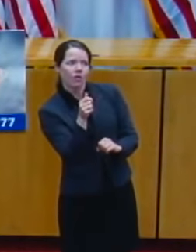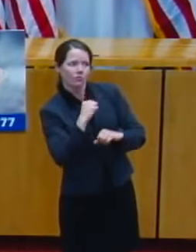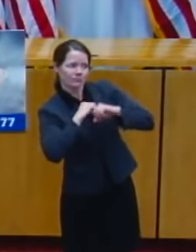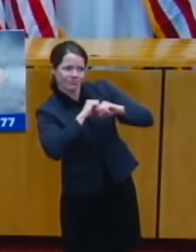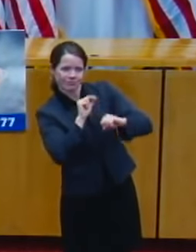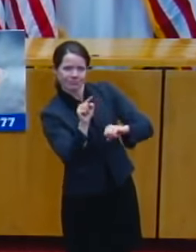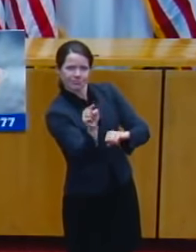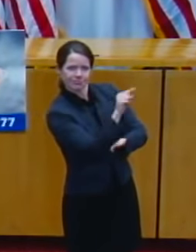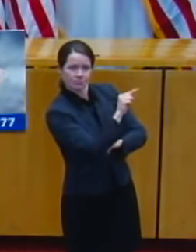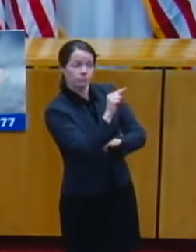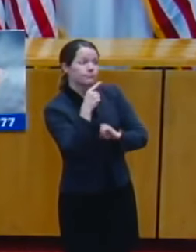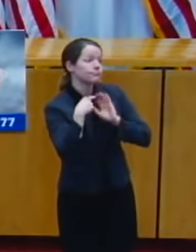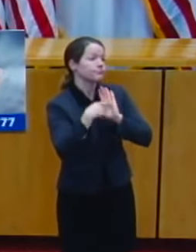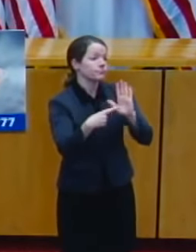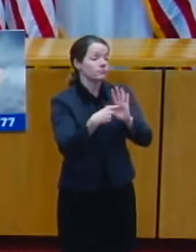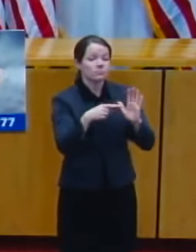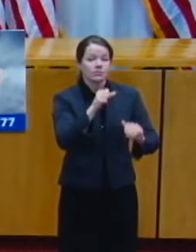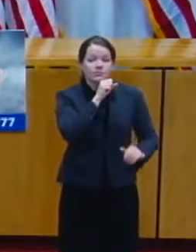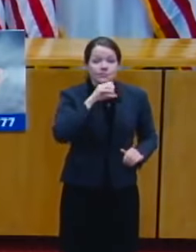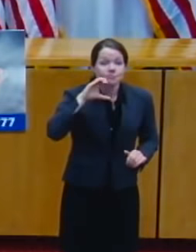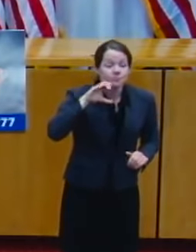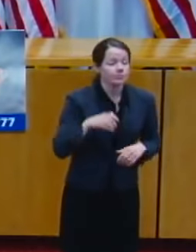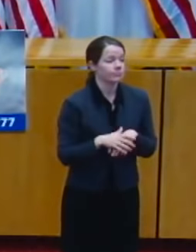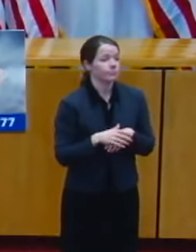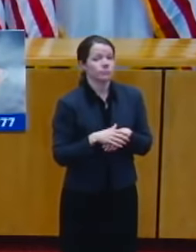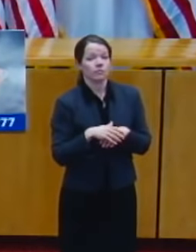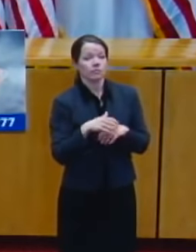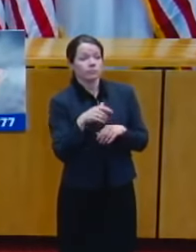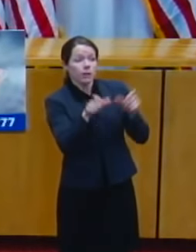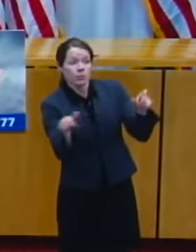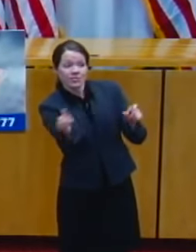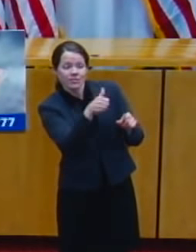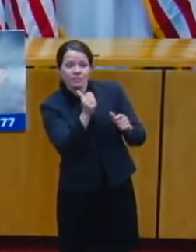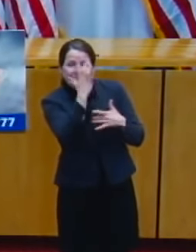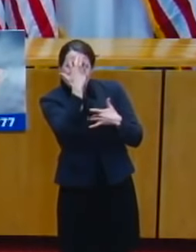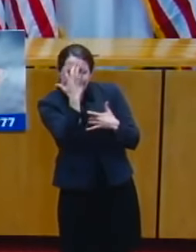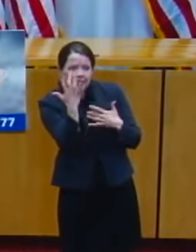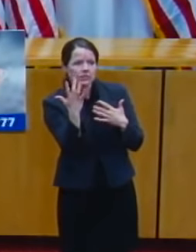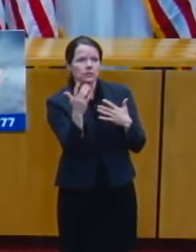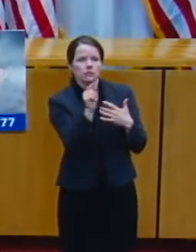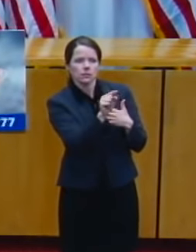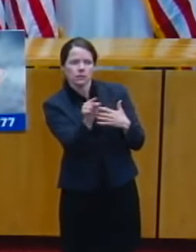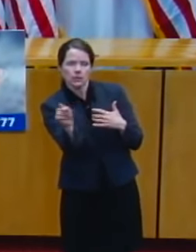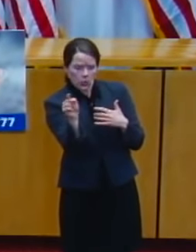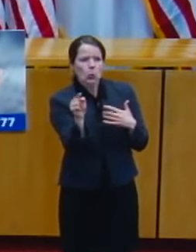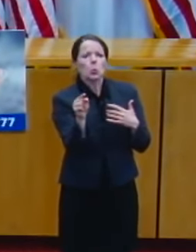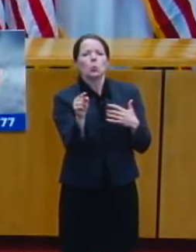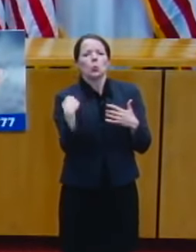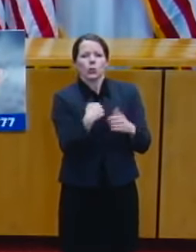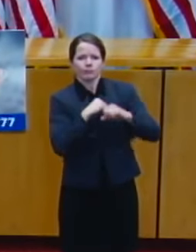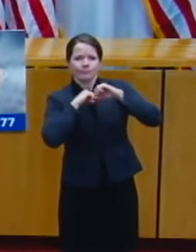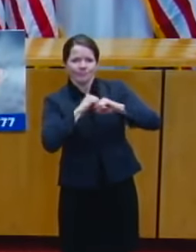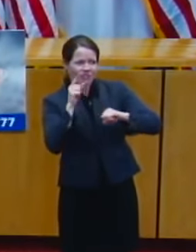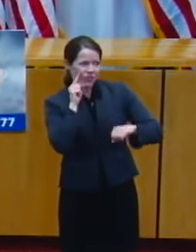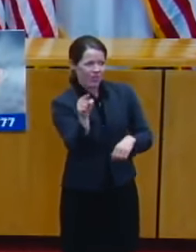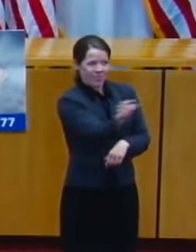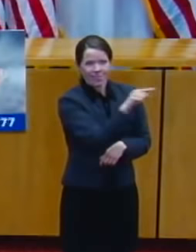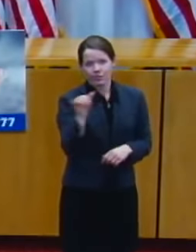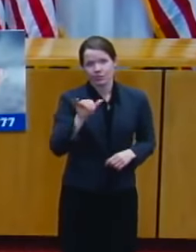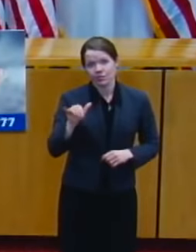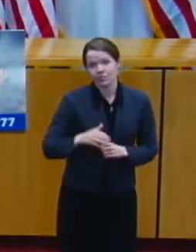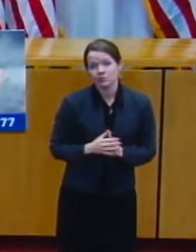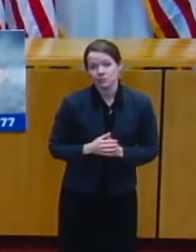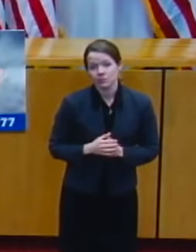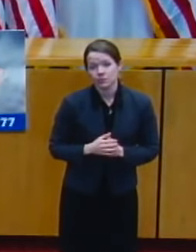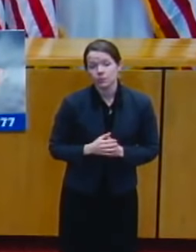Other people, older people, and those with health conditions. We're also taking additional action today to further protect our